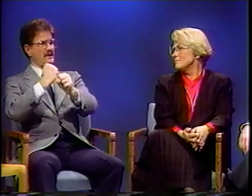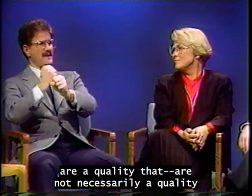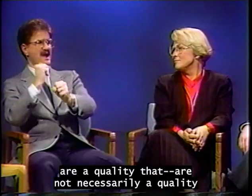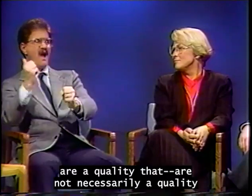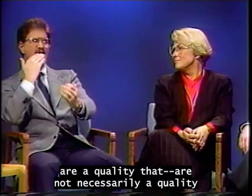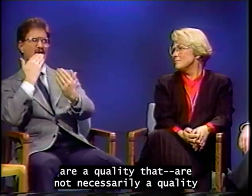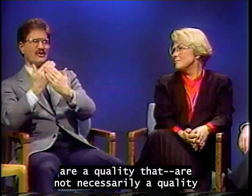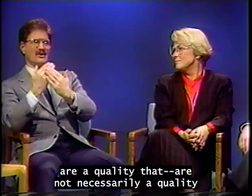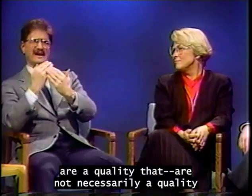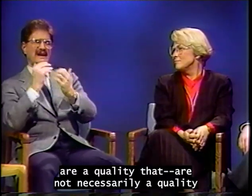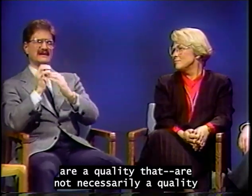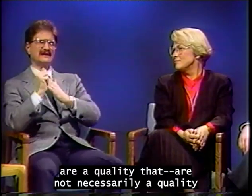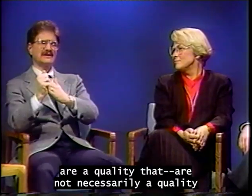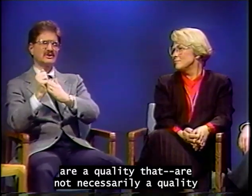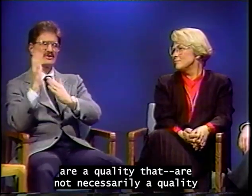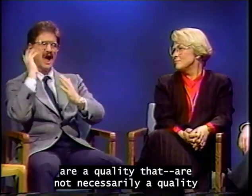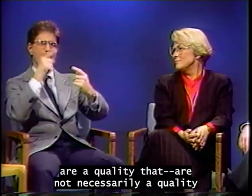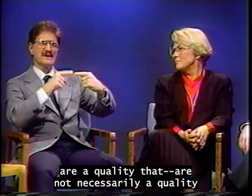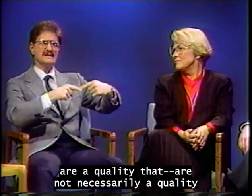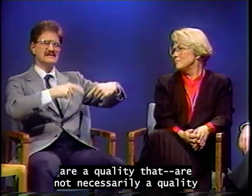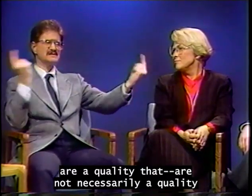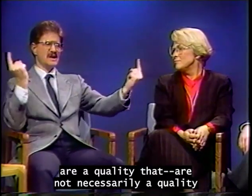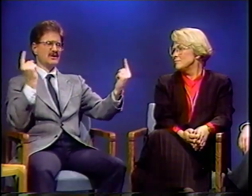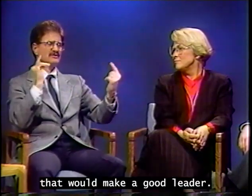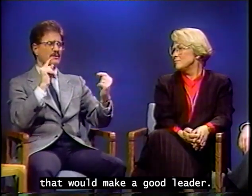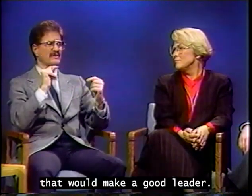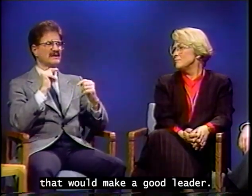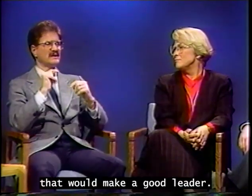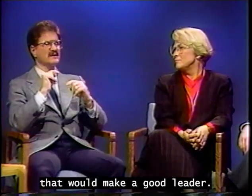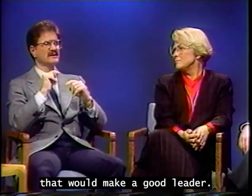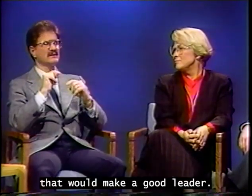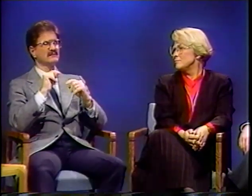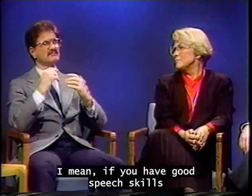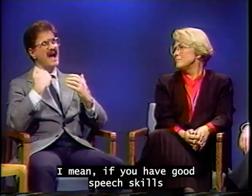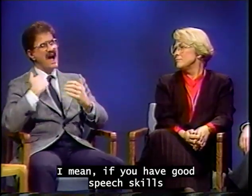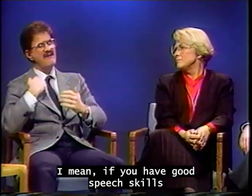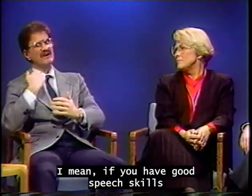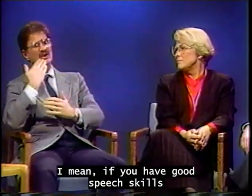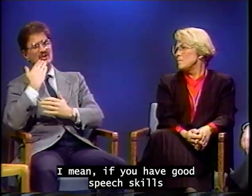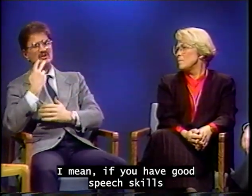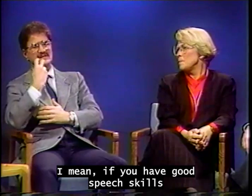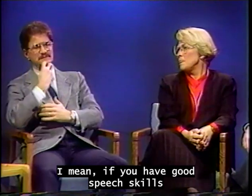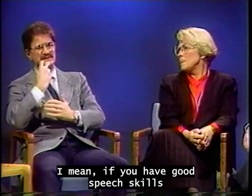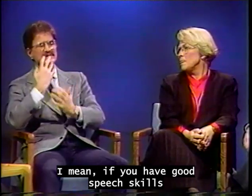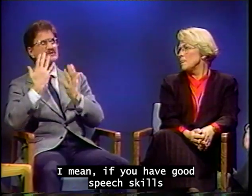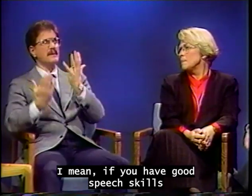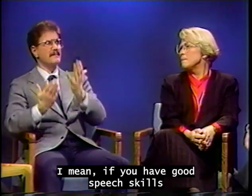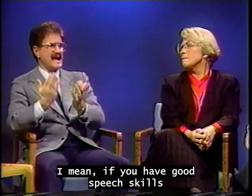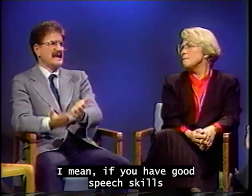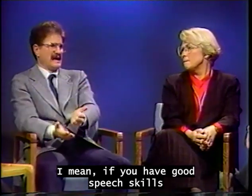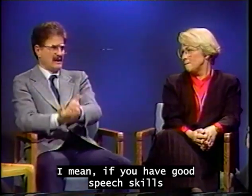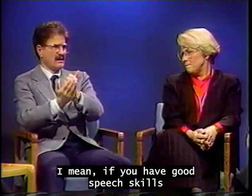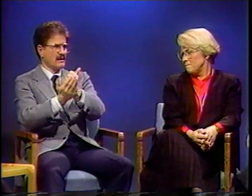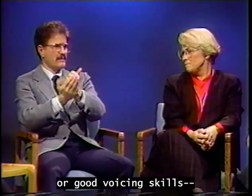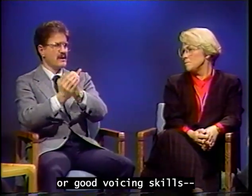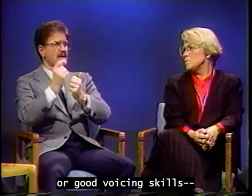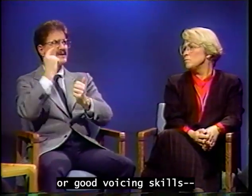are a quality that are not necessarily a quality that would make a good leader. I mean, if you have good speech skills or good